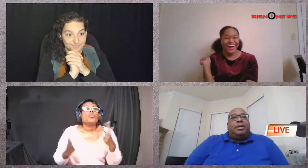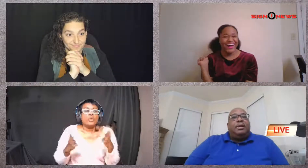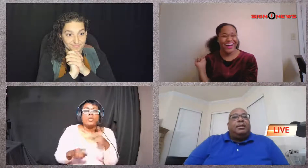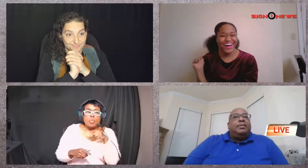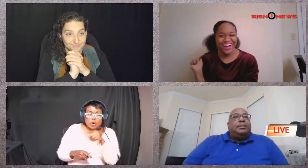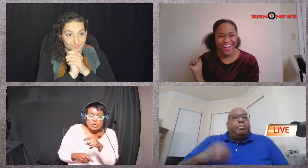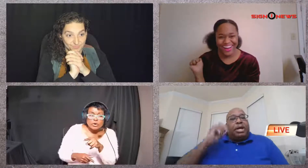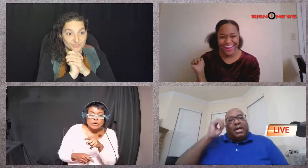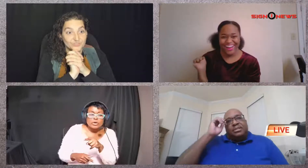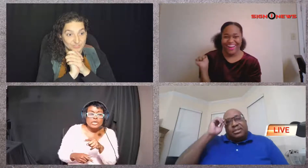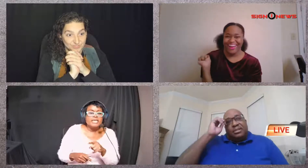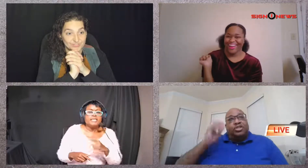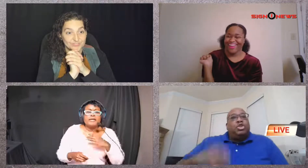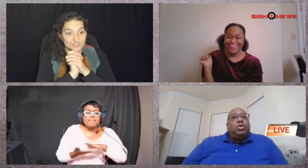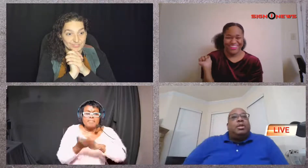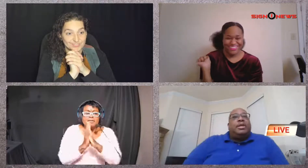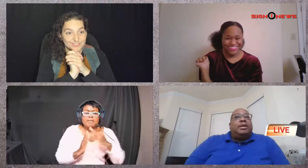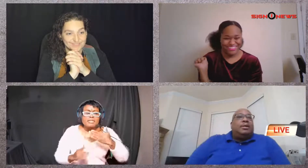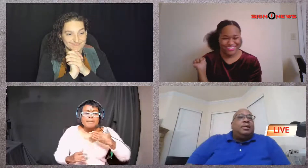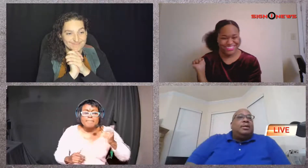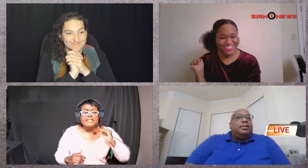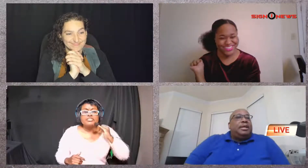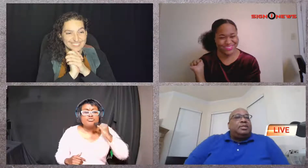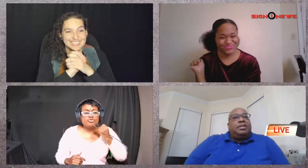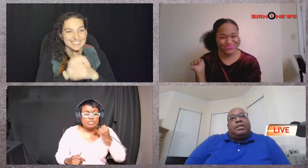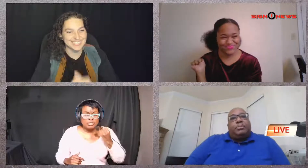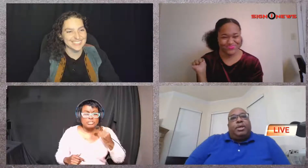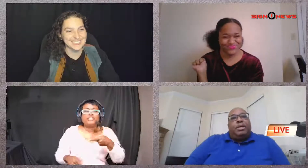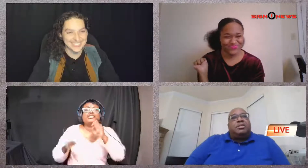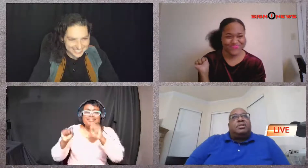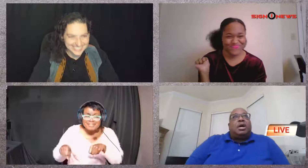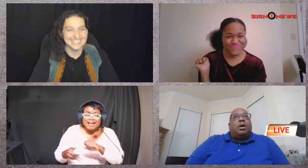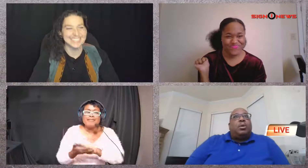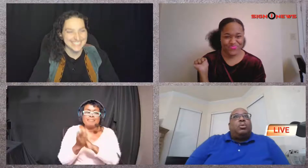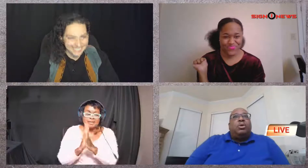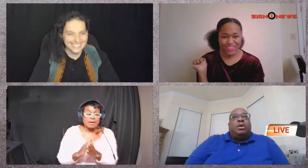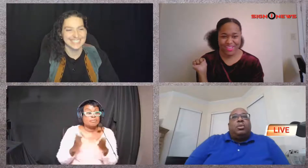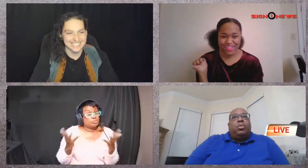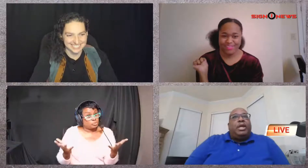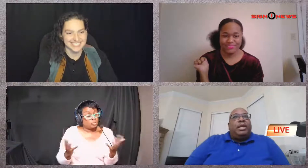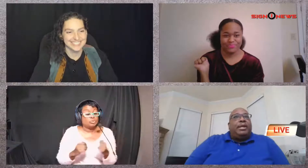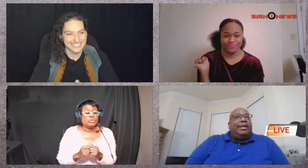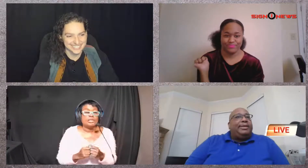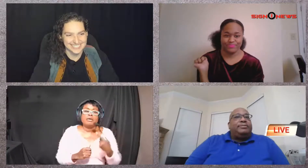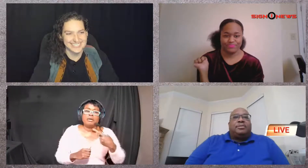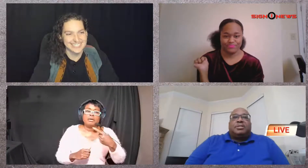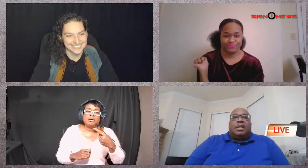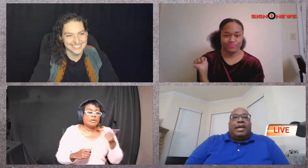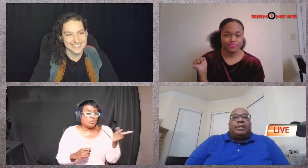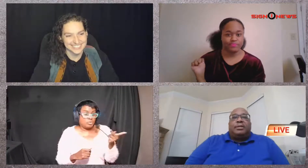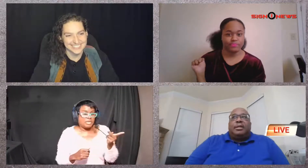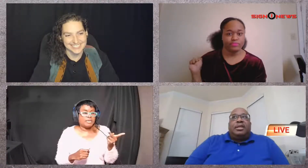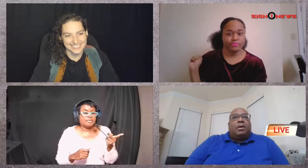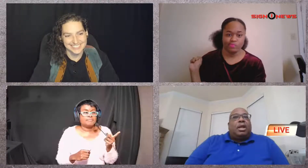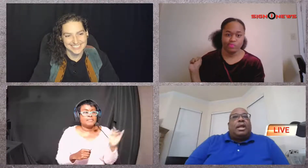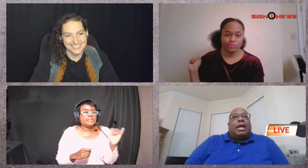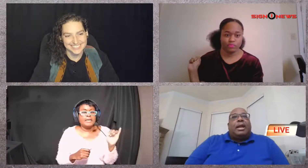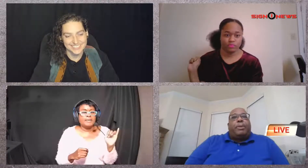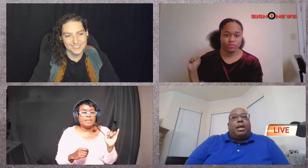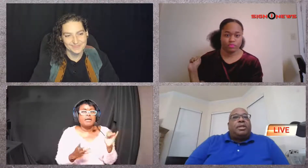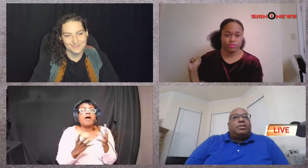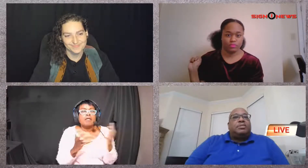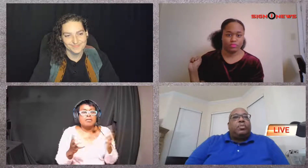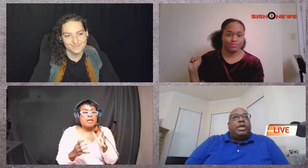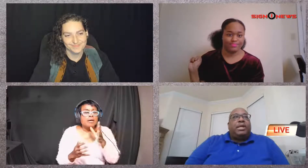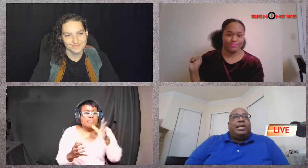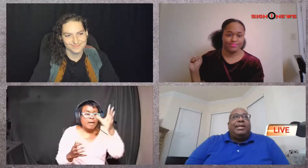to be the best Julia that she can be. So we, just like, you know, a lot